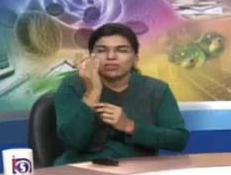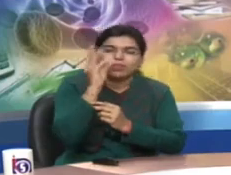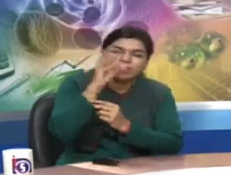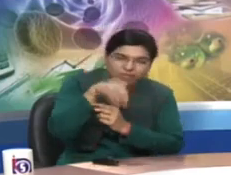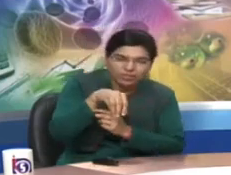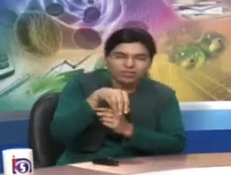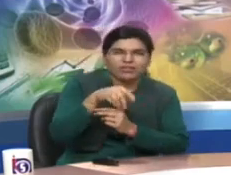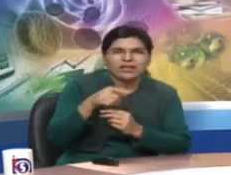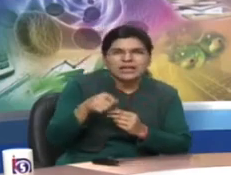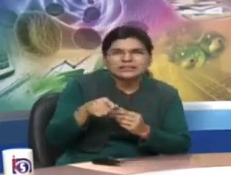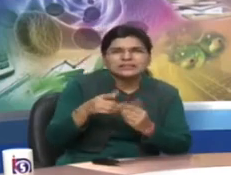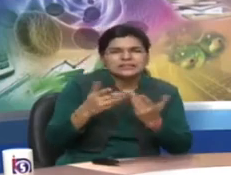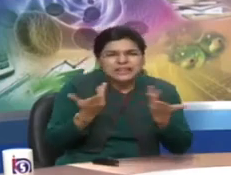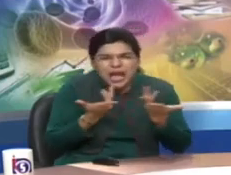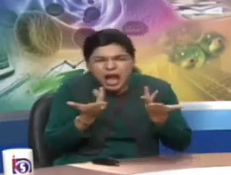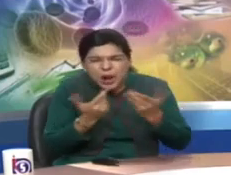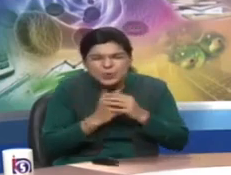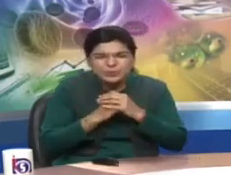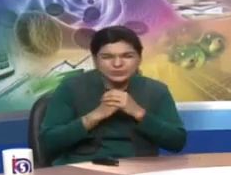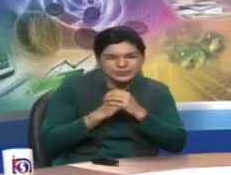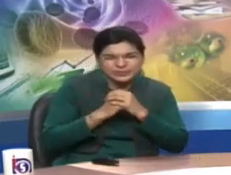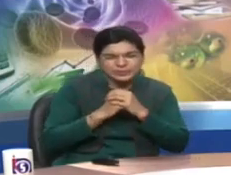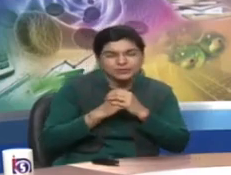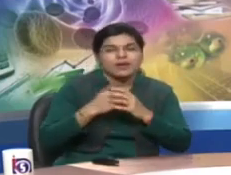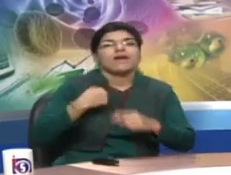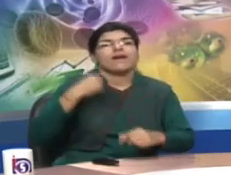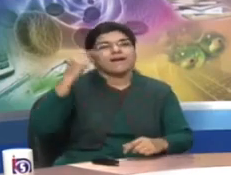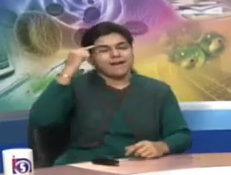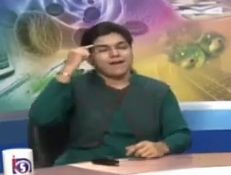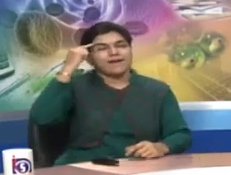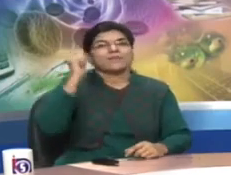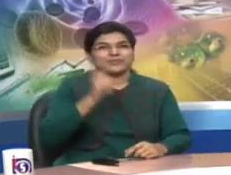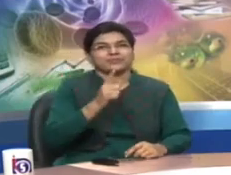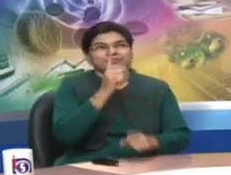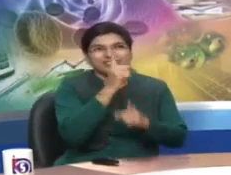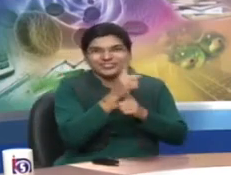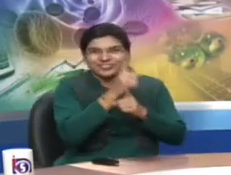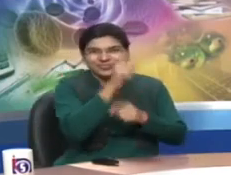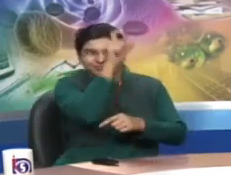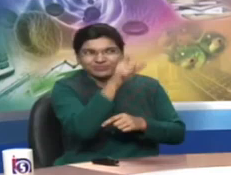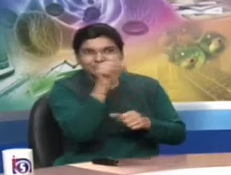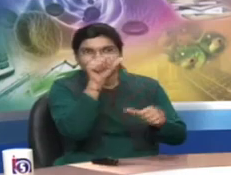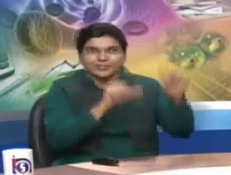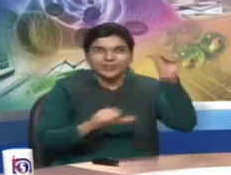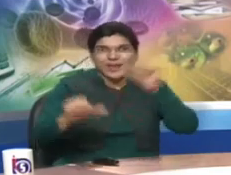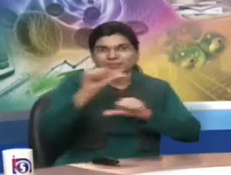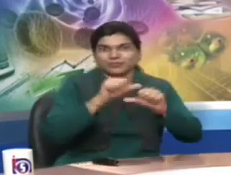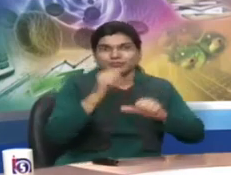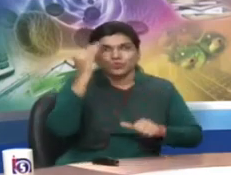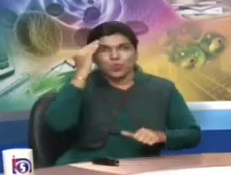were there on the flower. So I asked my biology